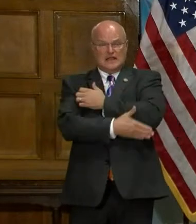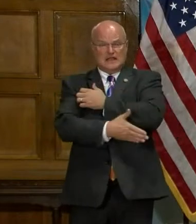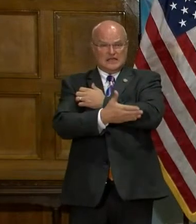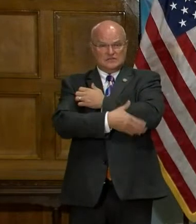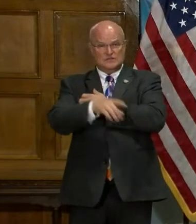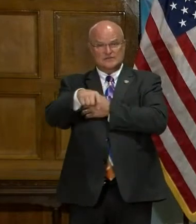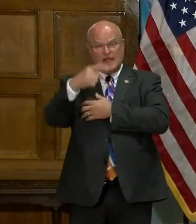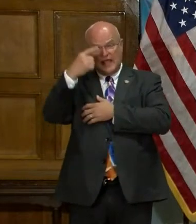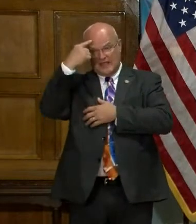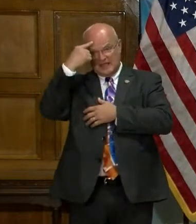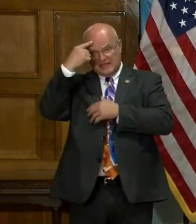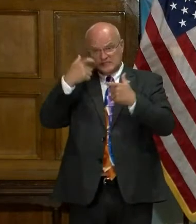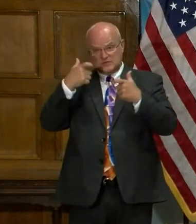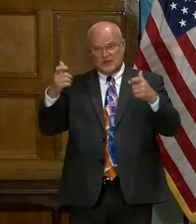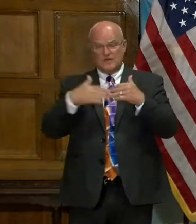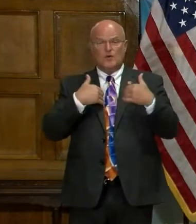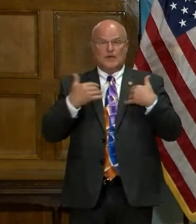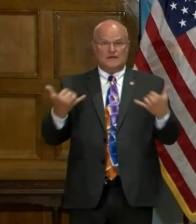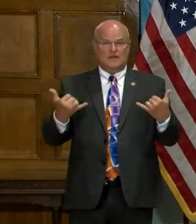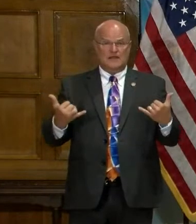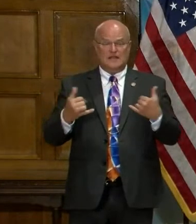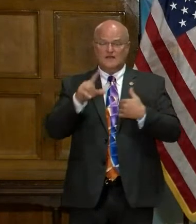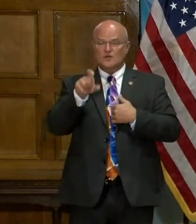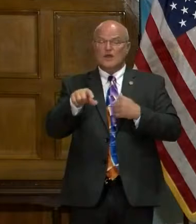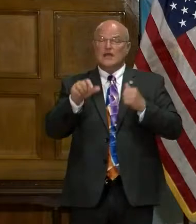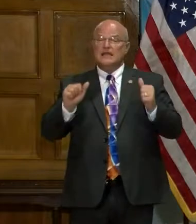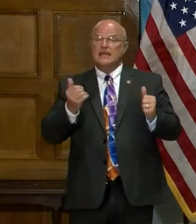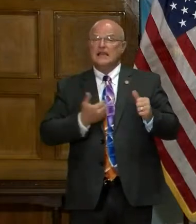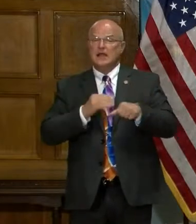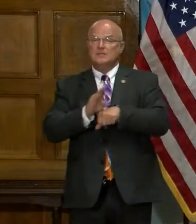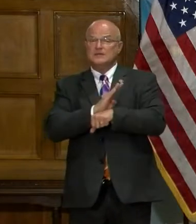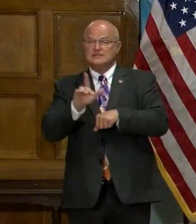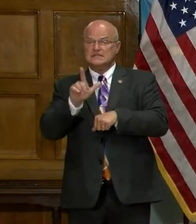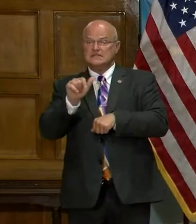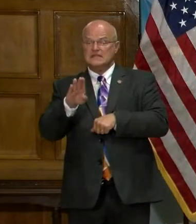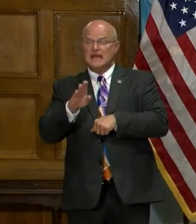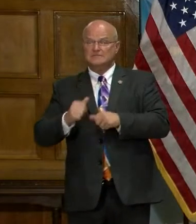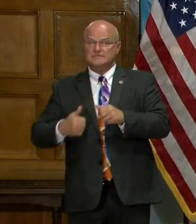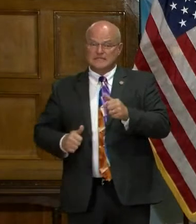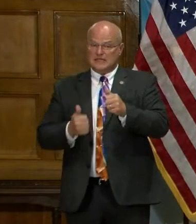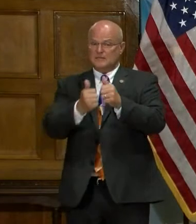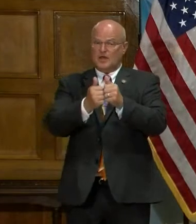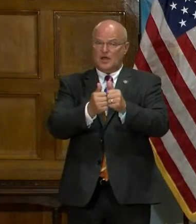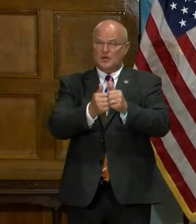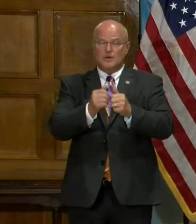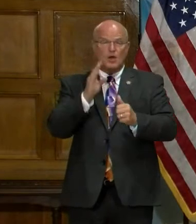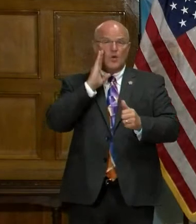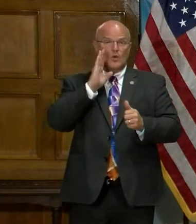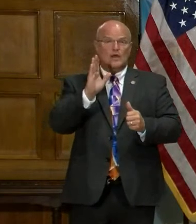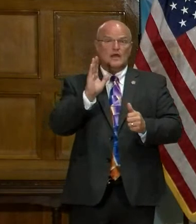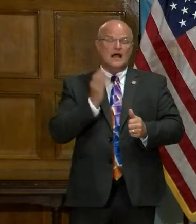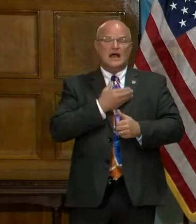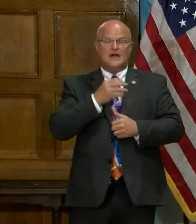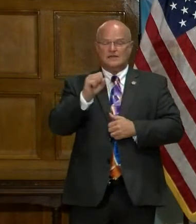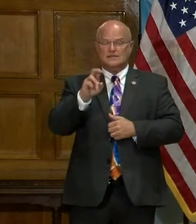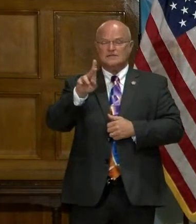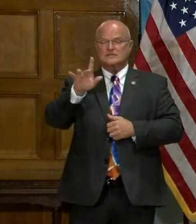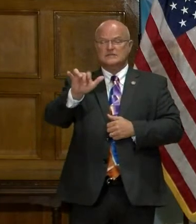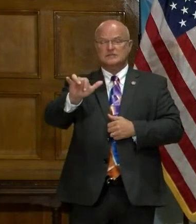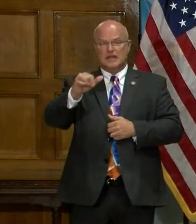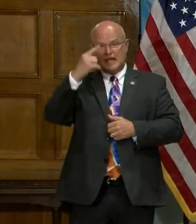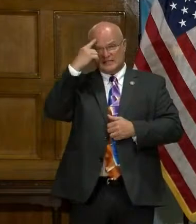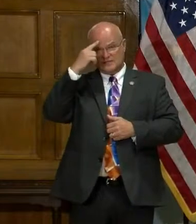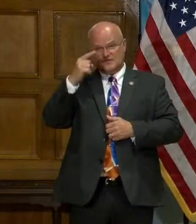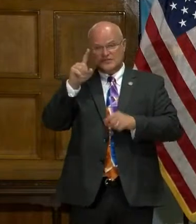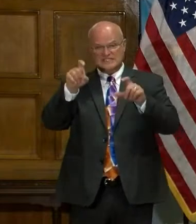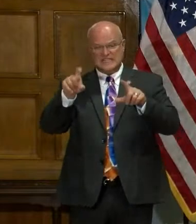country. I think it's greater than what we have now. The question is, can our commercial labs keep up with that? And will our supply chain for